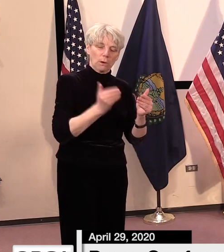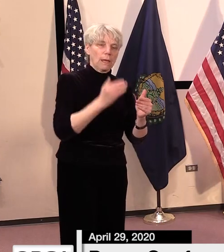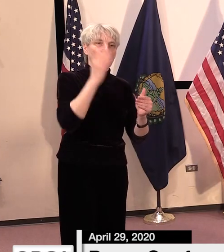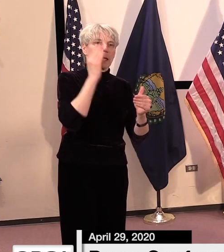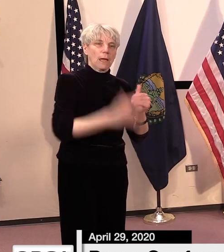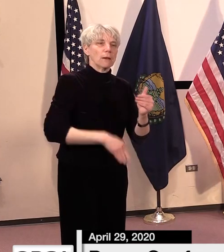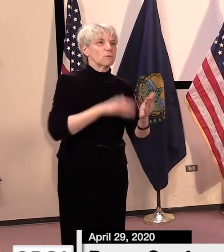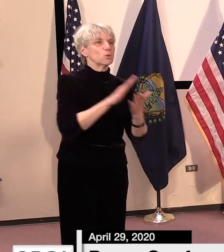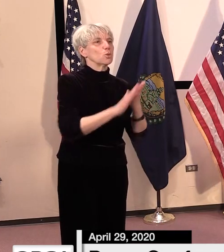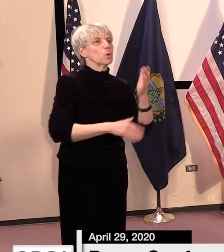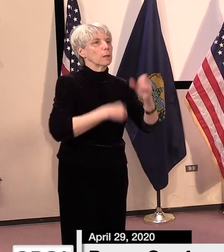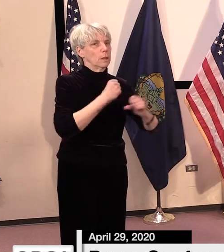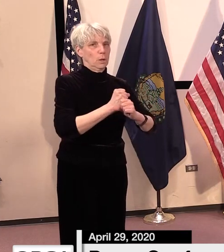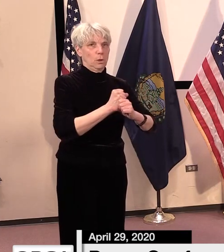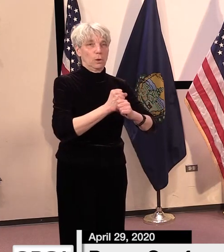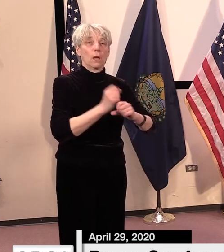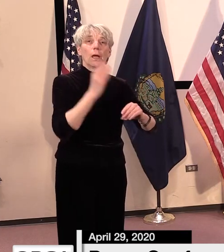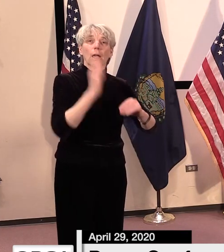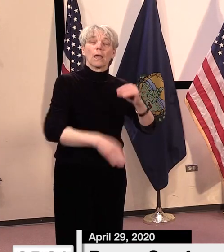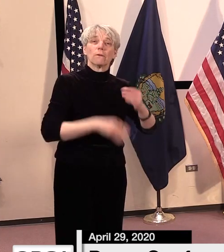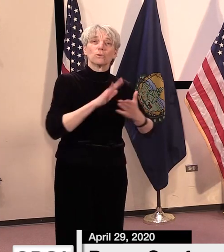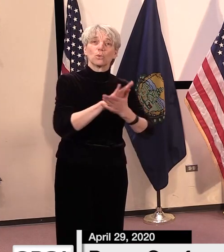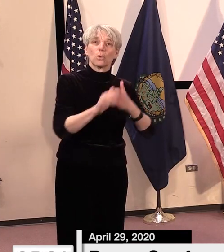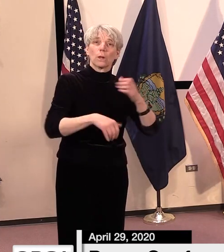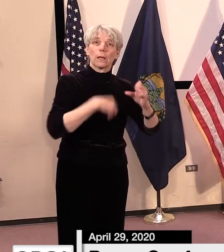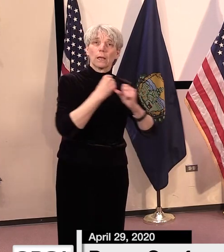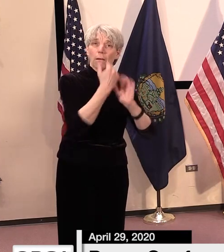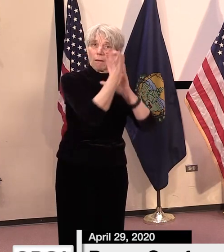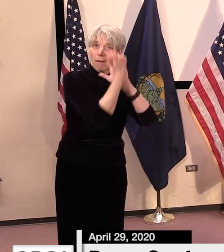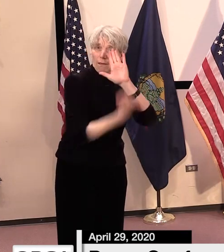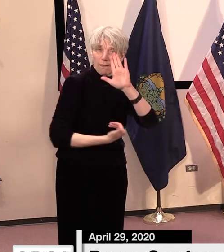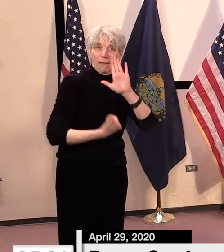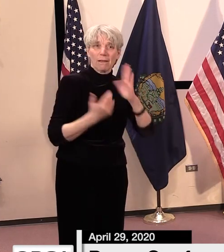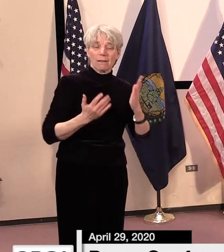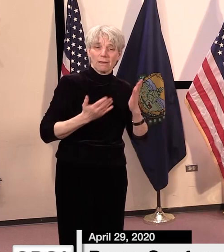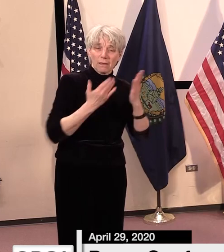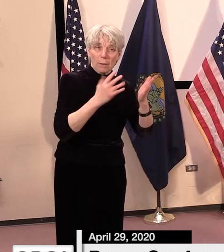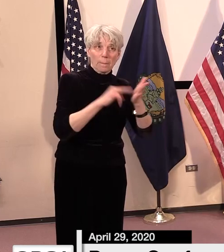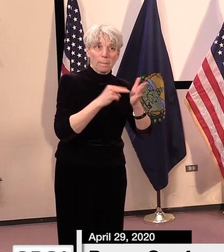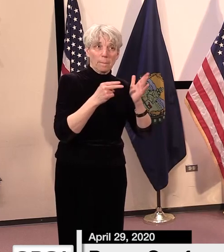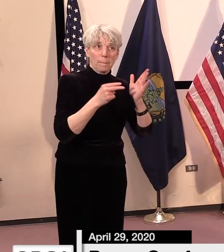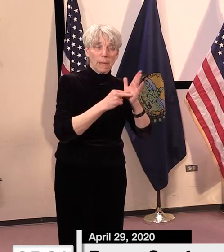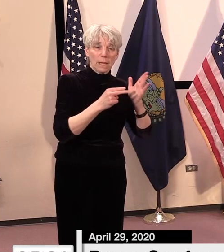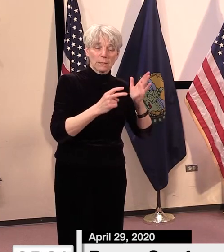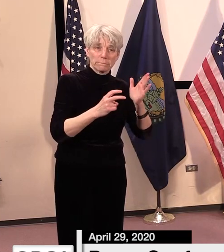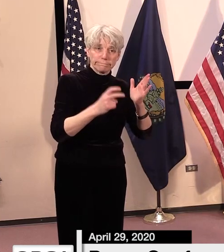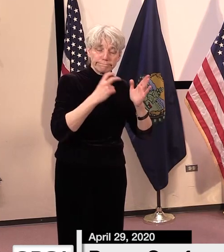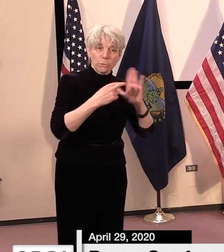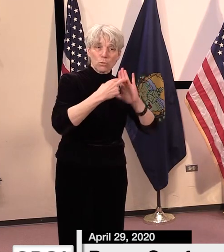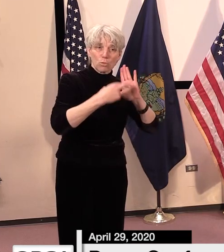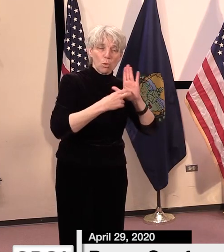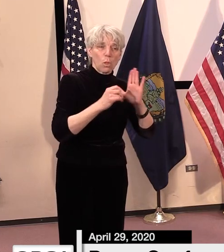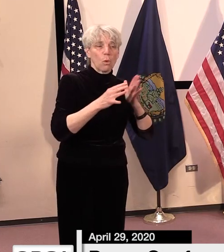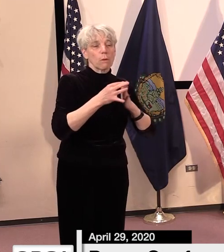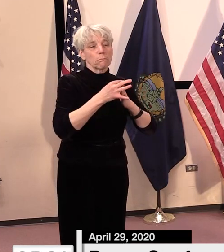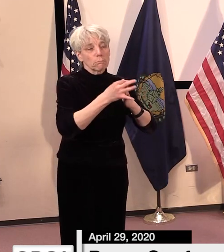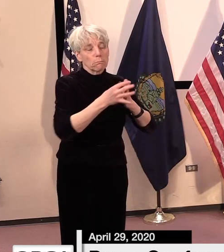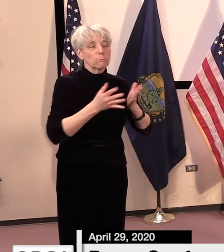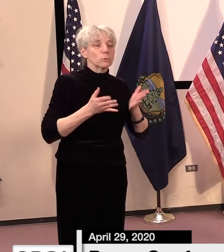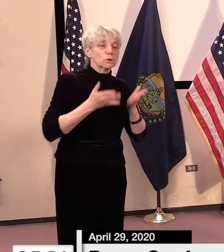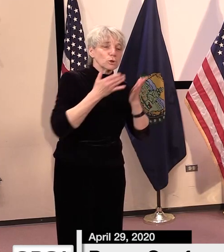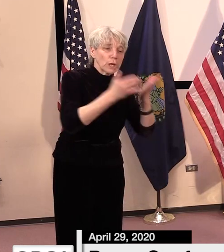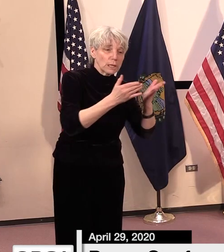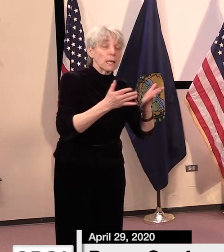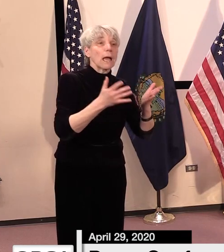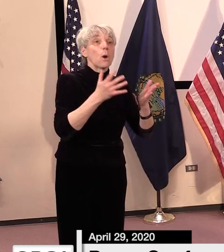will cover, and will it be definitive? Will school boards be able to use that guidance and begin to make their plans next